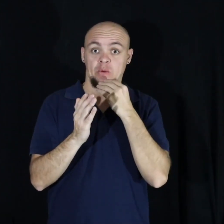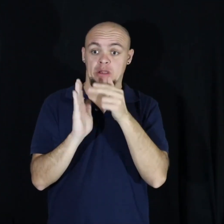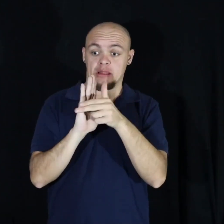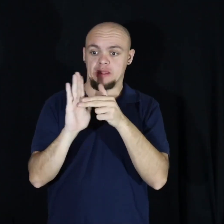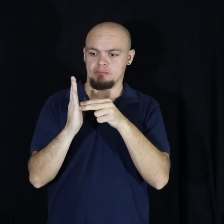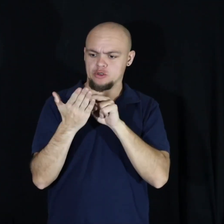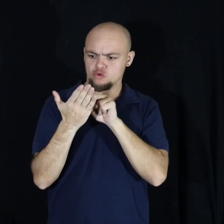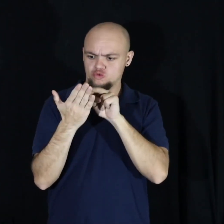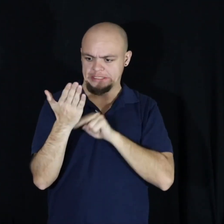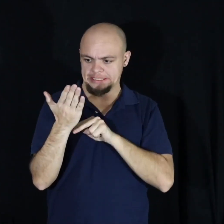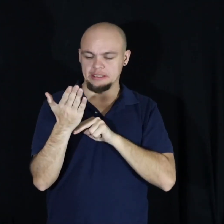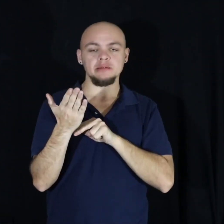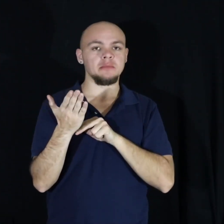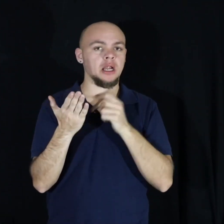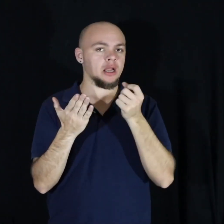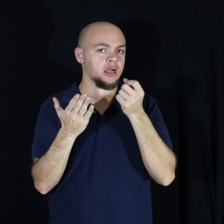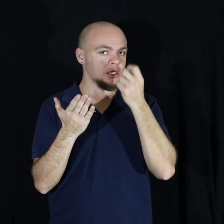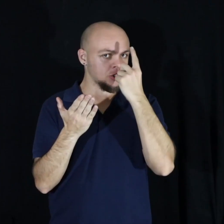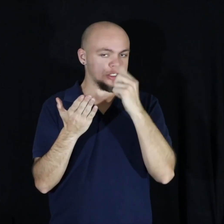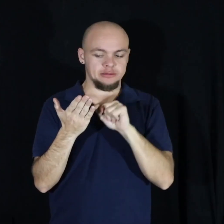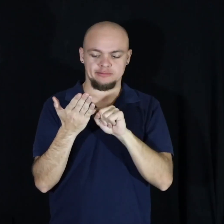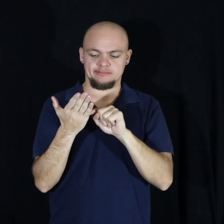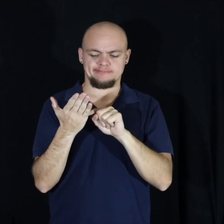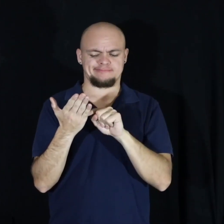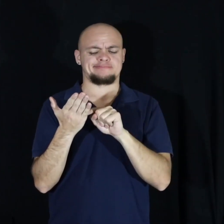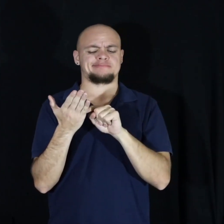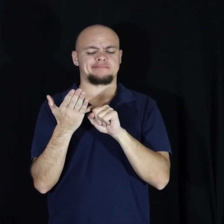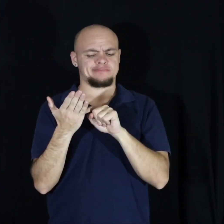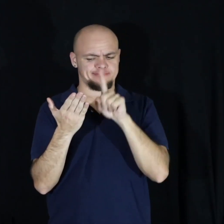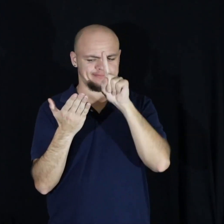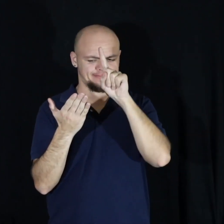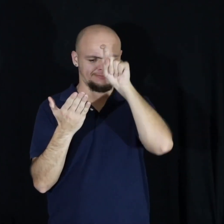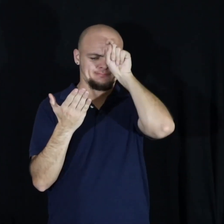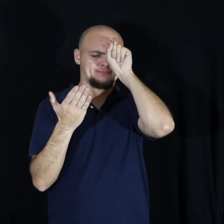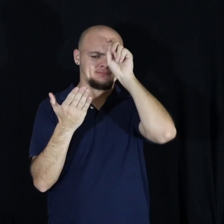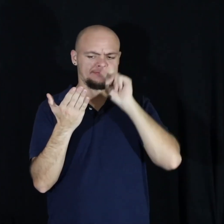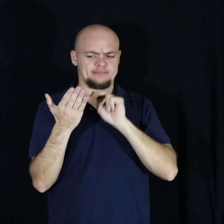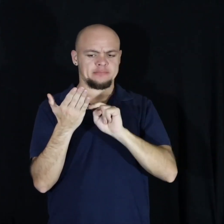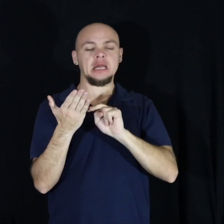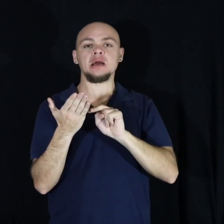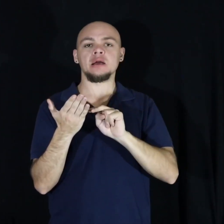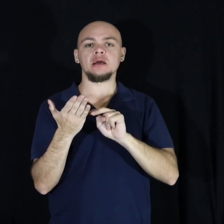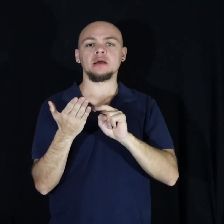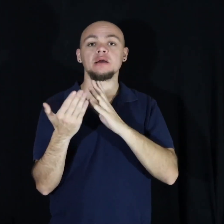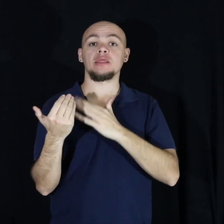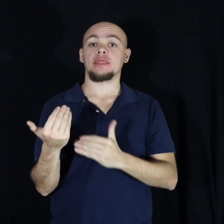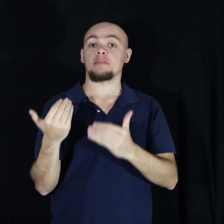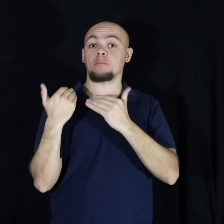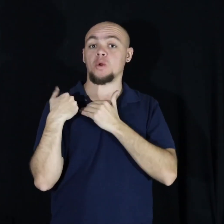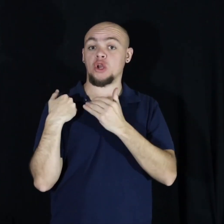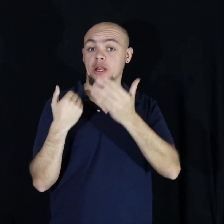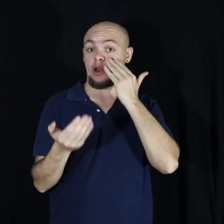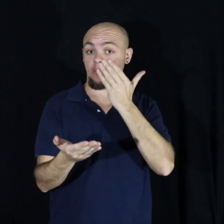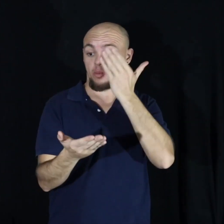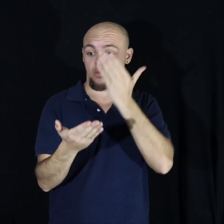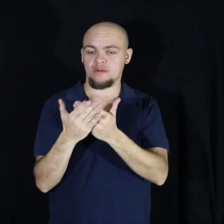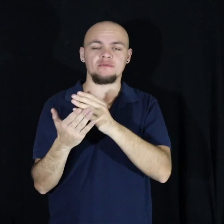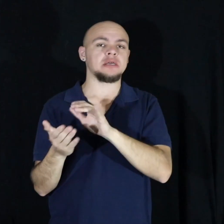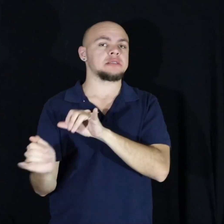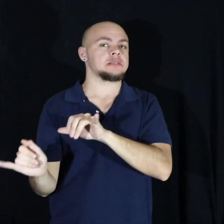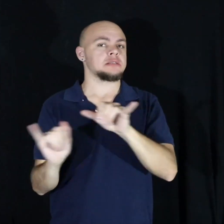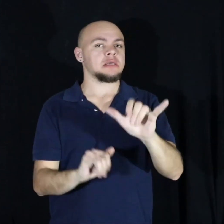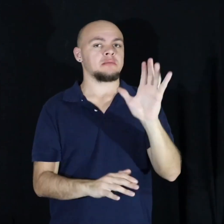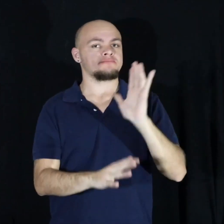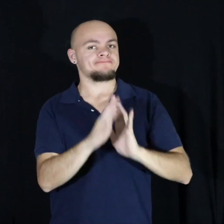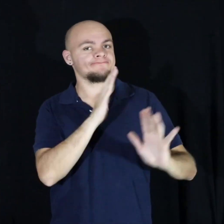actually understand and question them. To ask for the same burden of proof that our